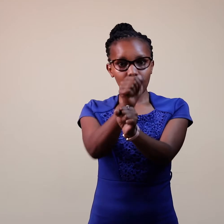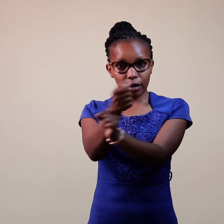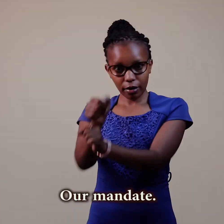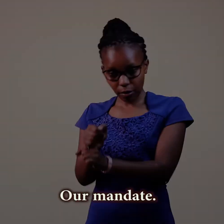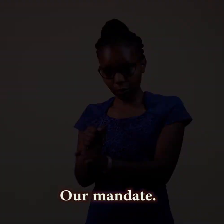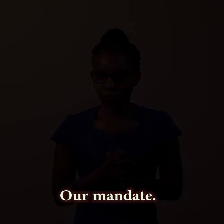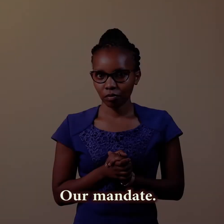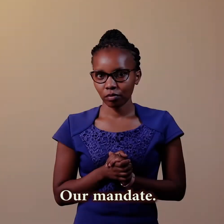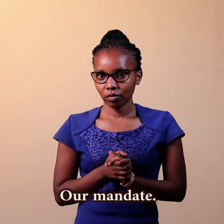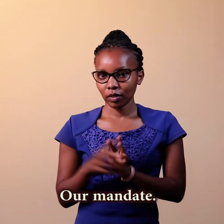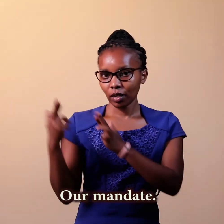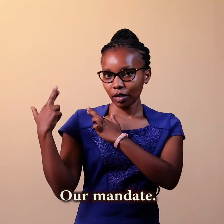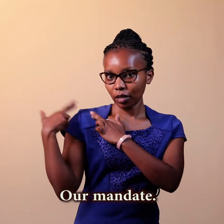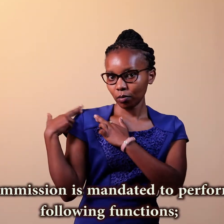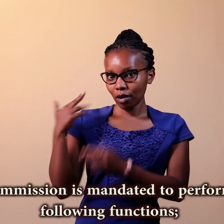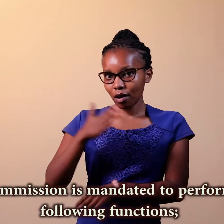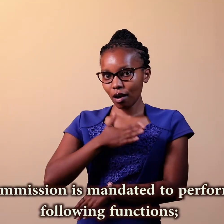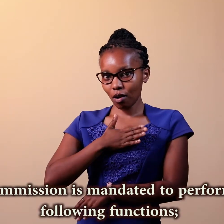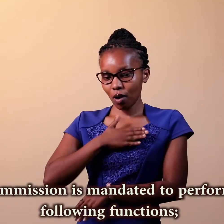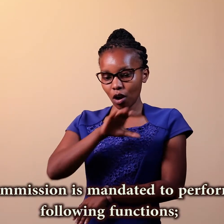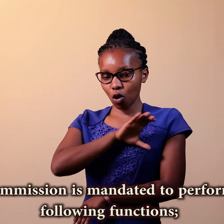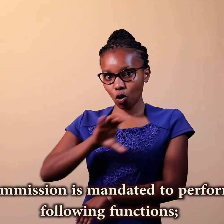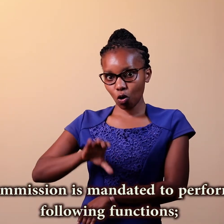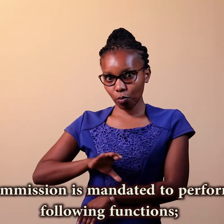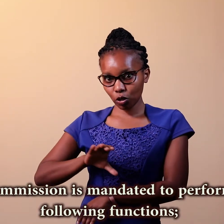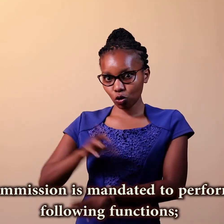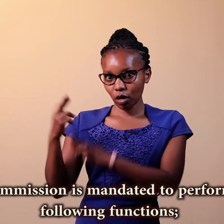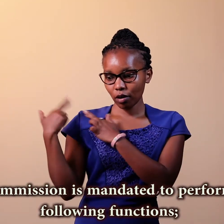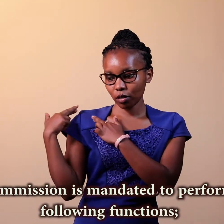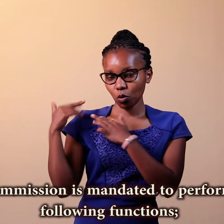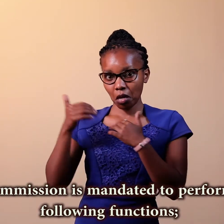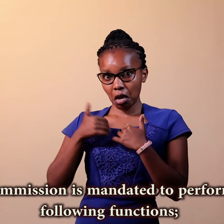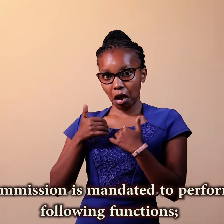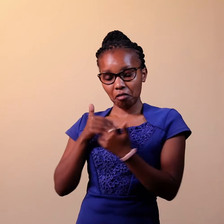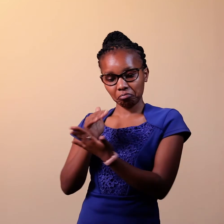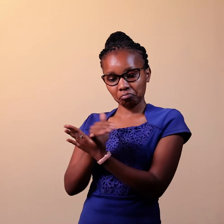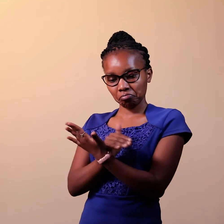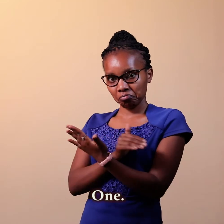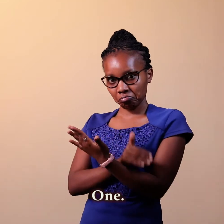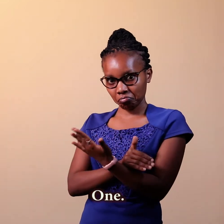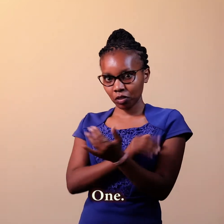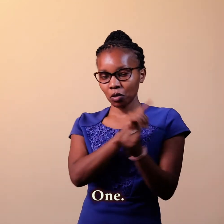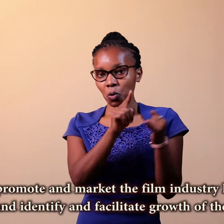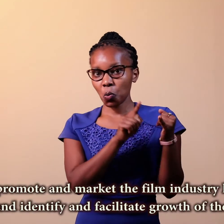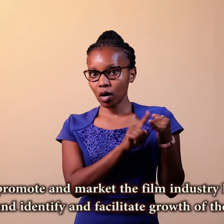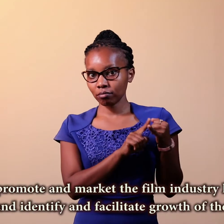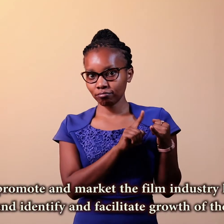Our Mandate. The Commission is mandated to perform the following functions. One, to develop,